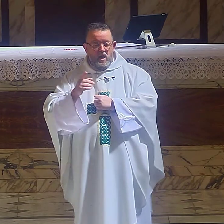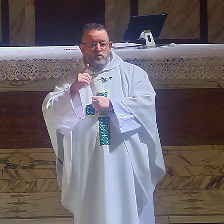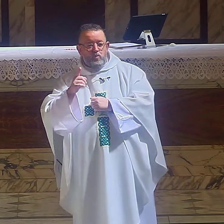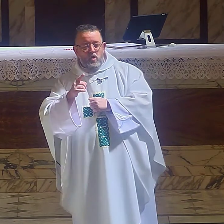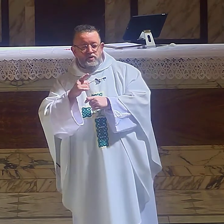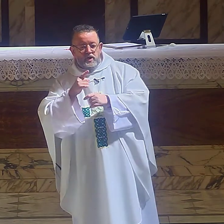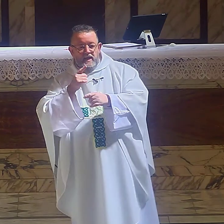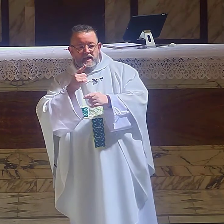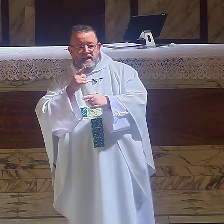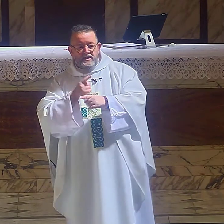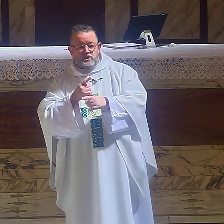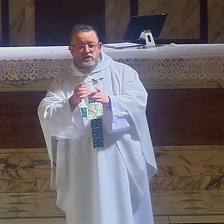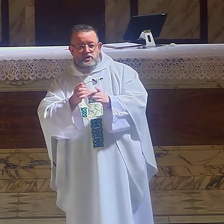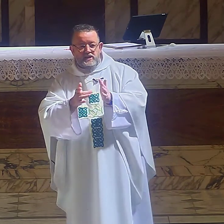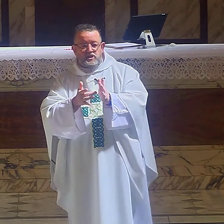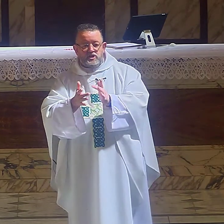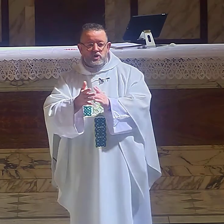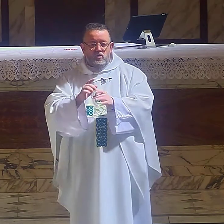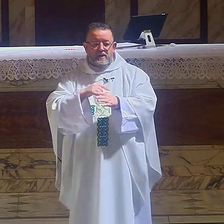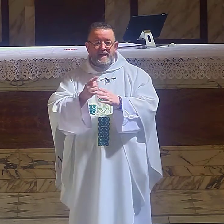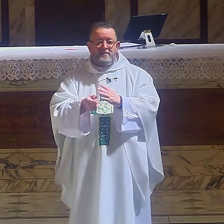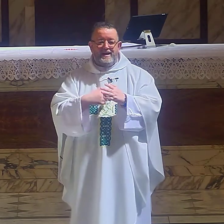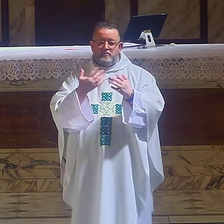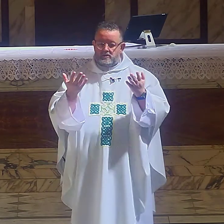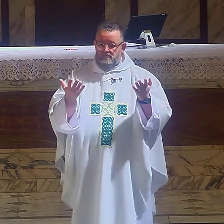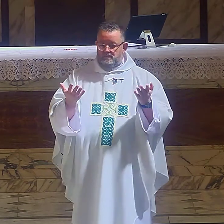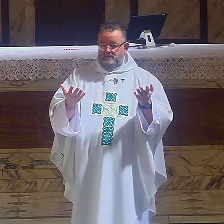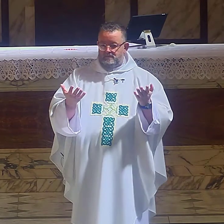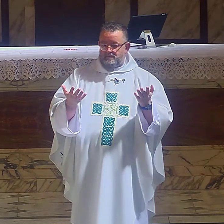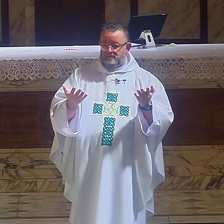And what is Jesus talking about?